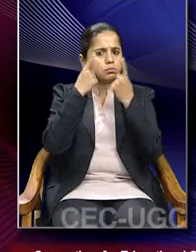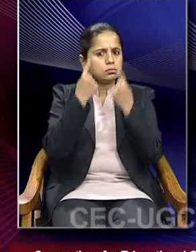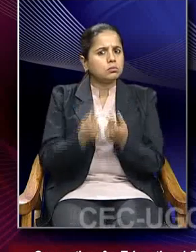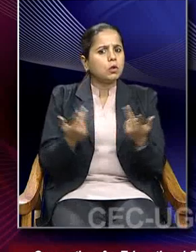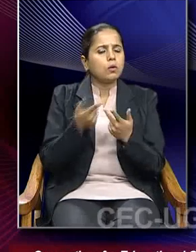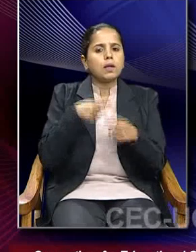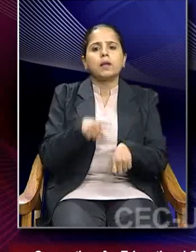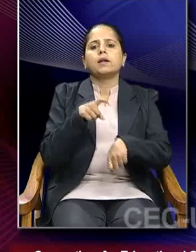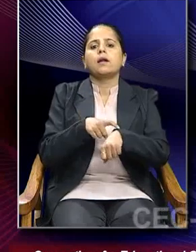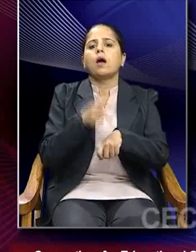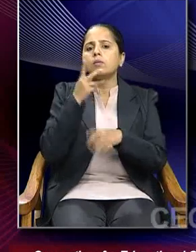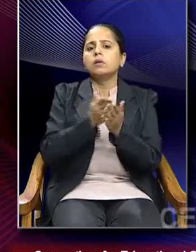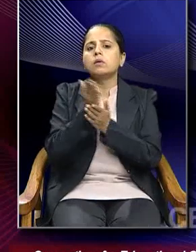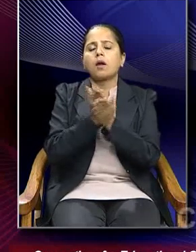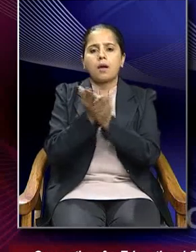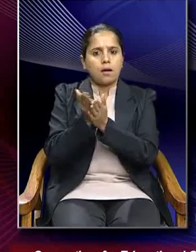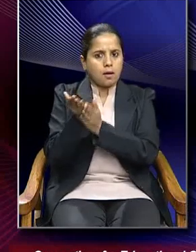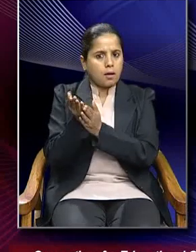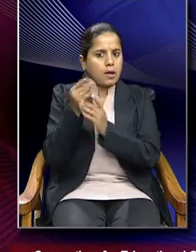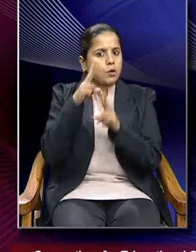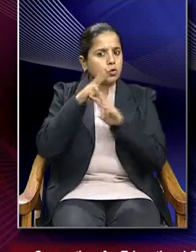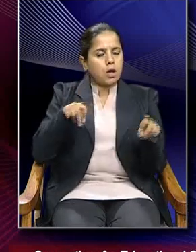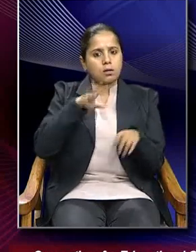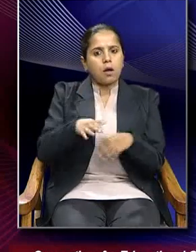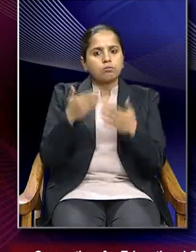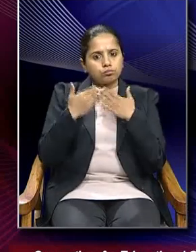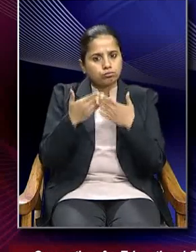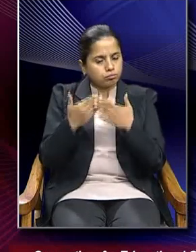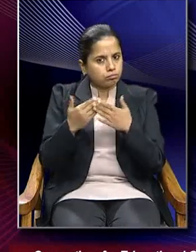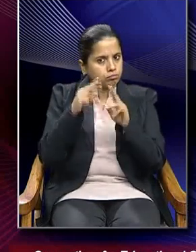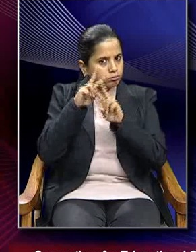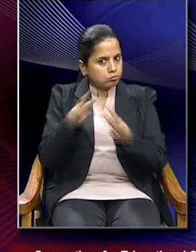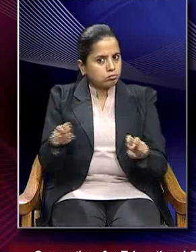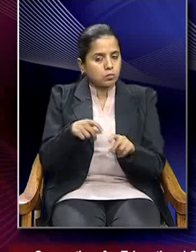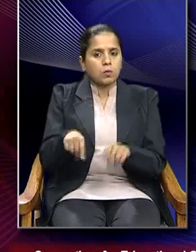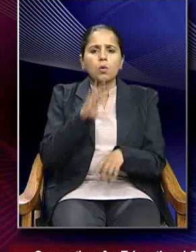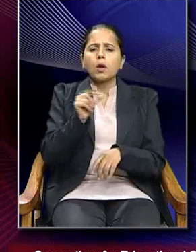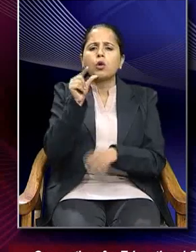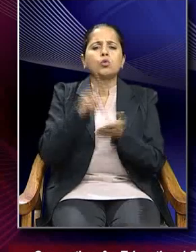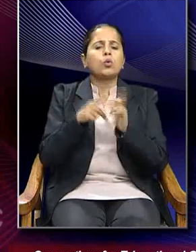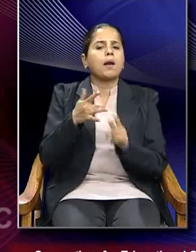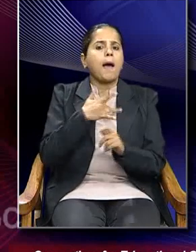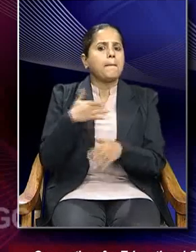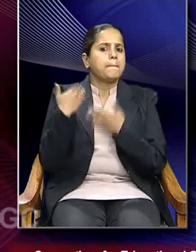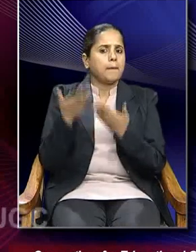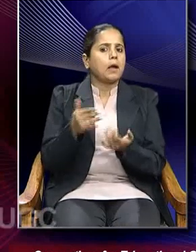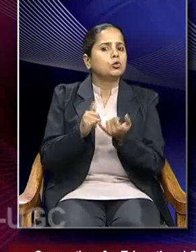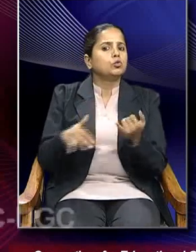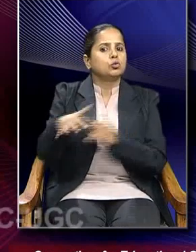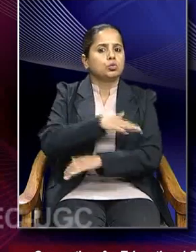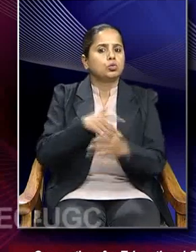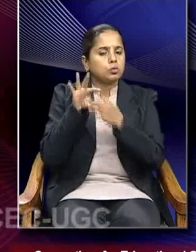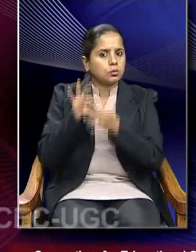to the type of entity a researcher is studying. The most common unit of analysis in sociology